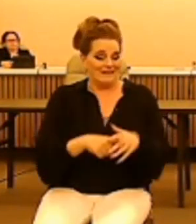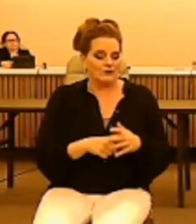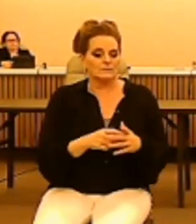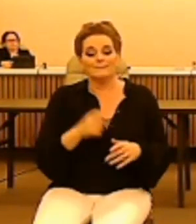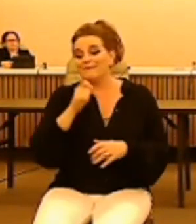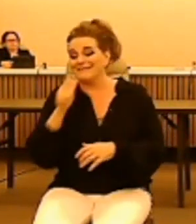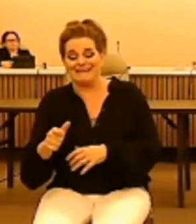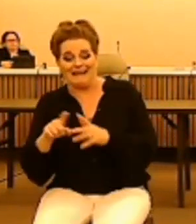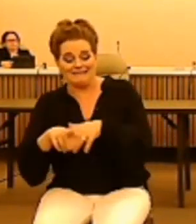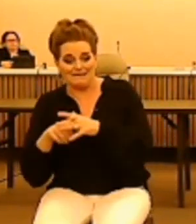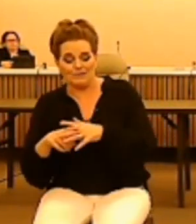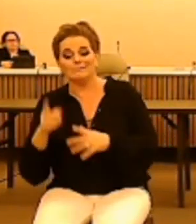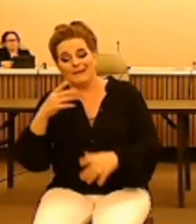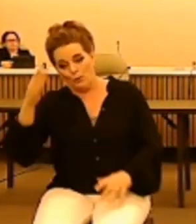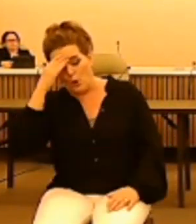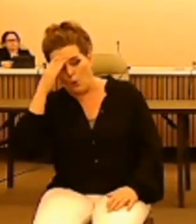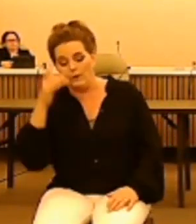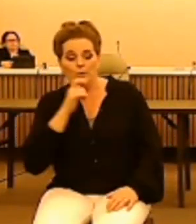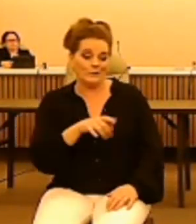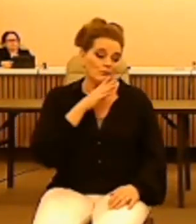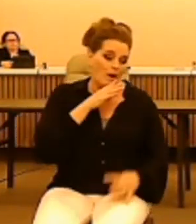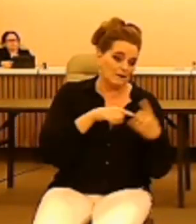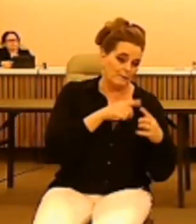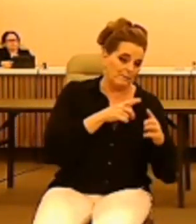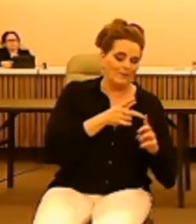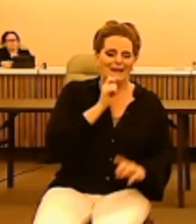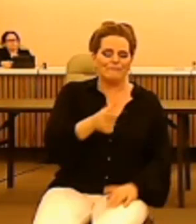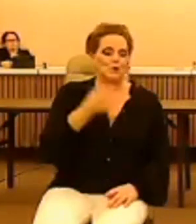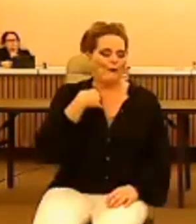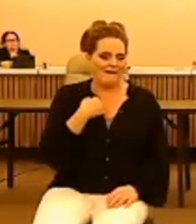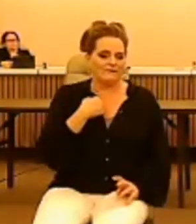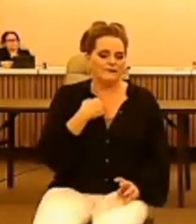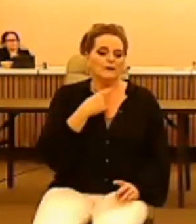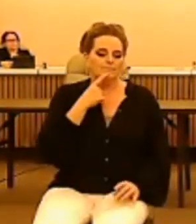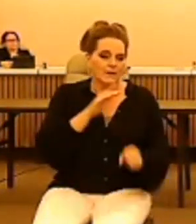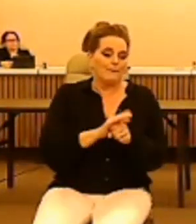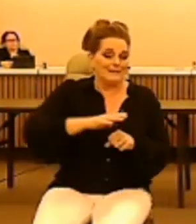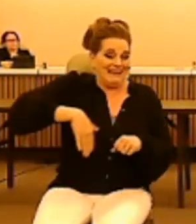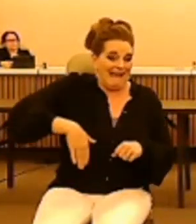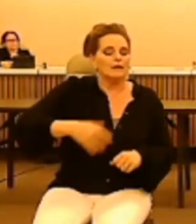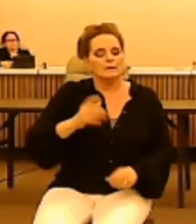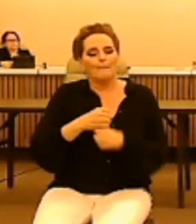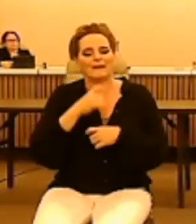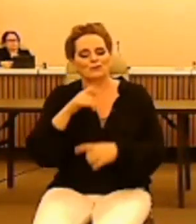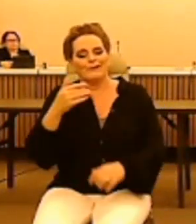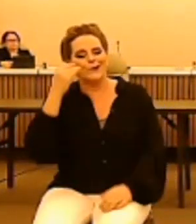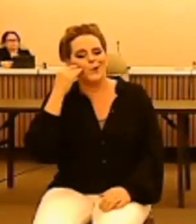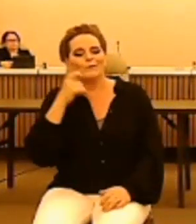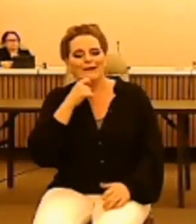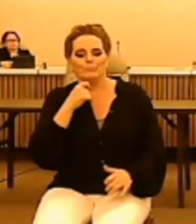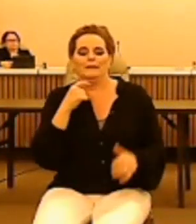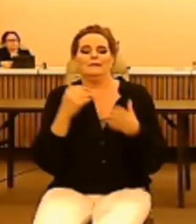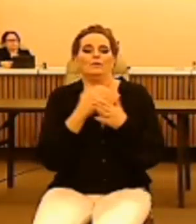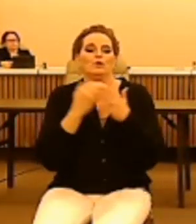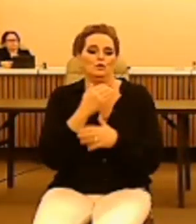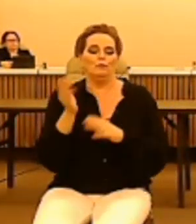they'll know that, well, when you're talking to people, if you don't have a commitment yet, make sure they know it's going to be under the new thing.